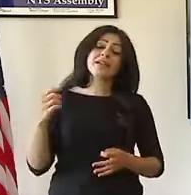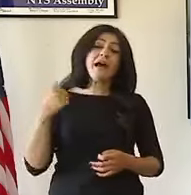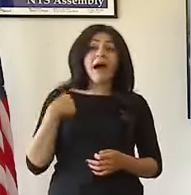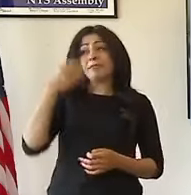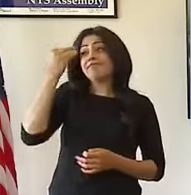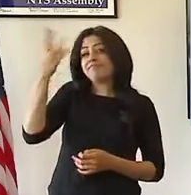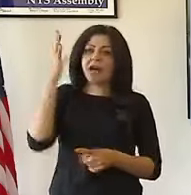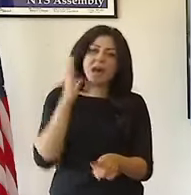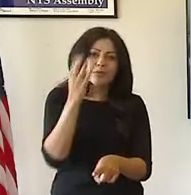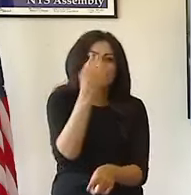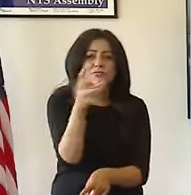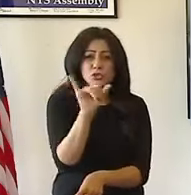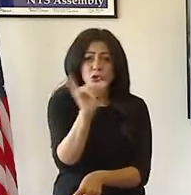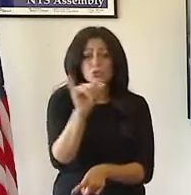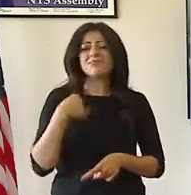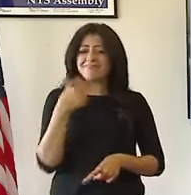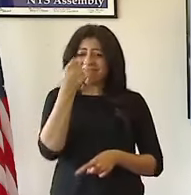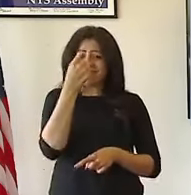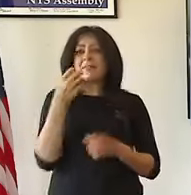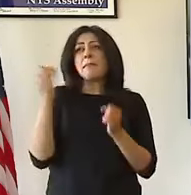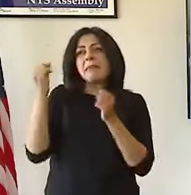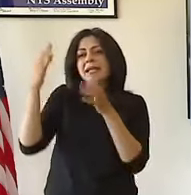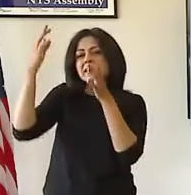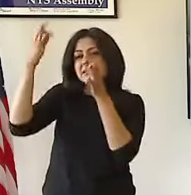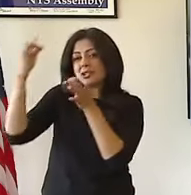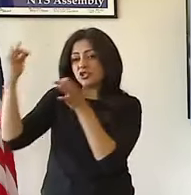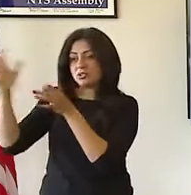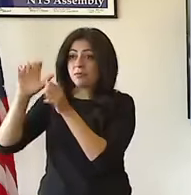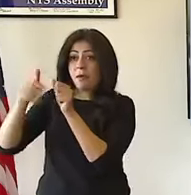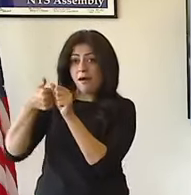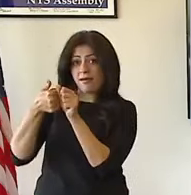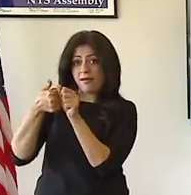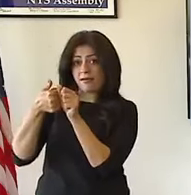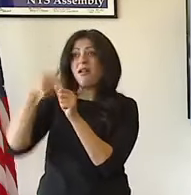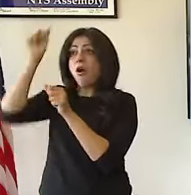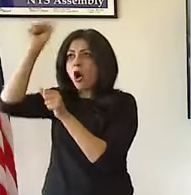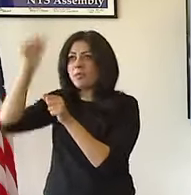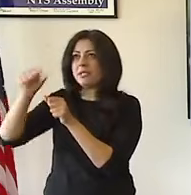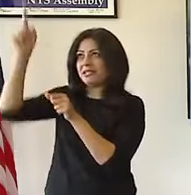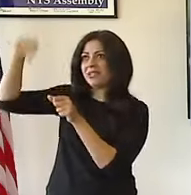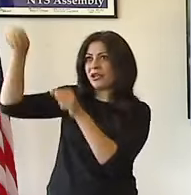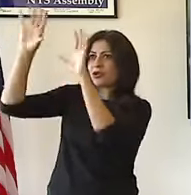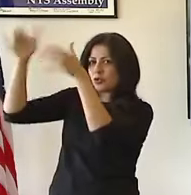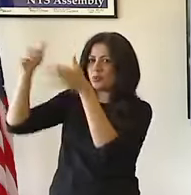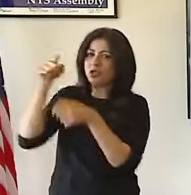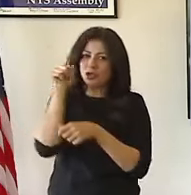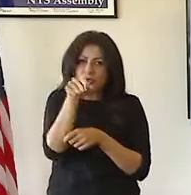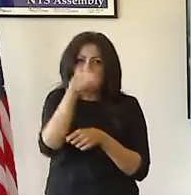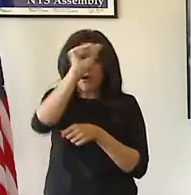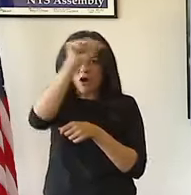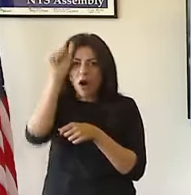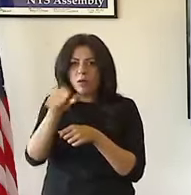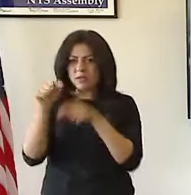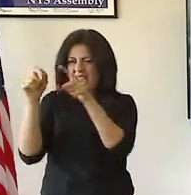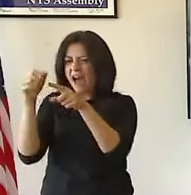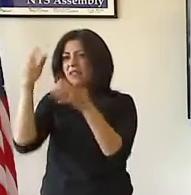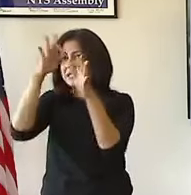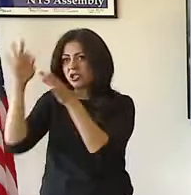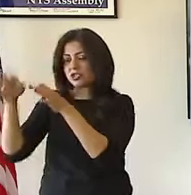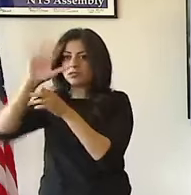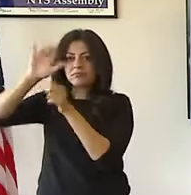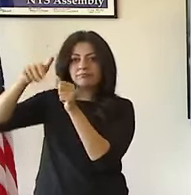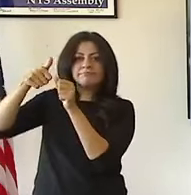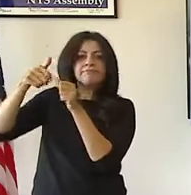I understand that there are a lot of decisions that you all in Albany need to make, in particular when it comes to education that is entirely